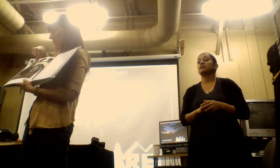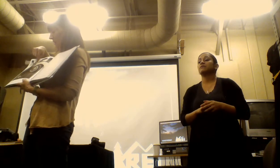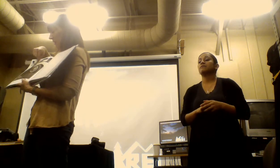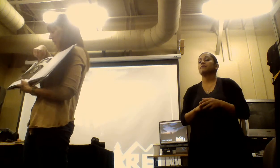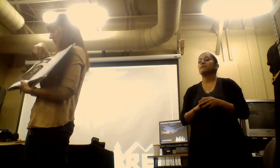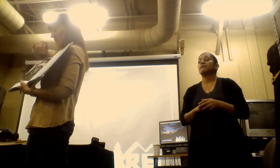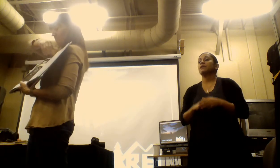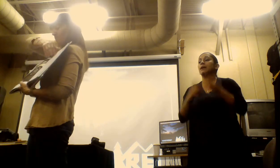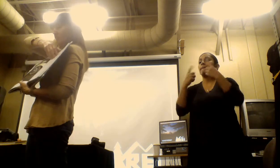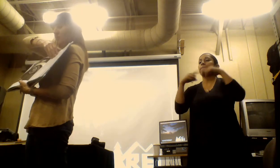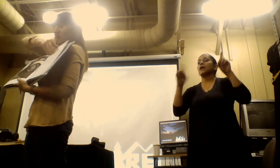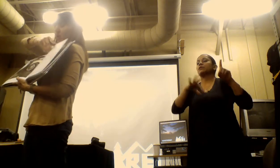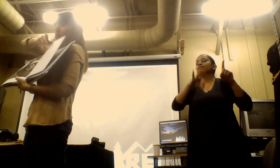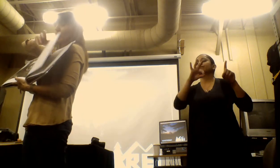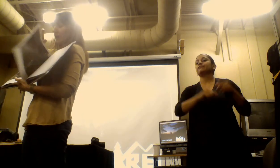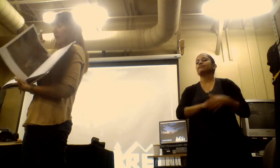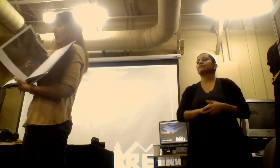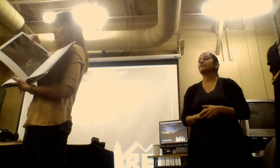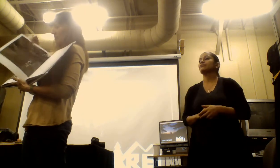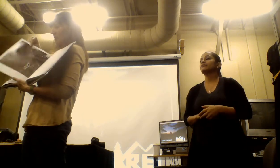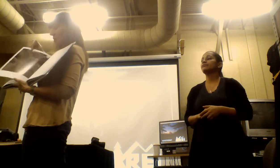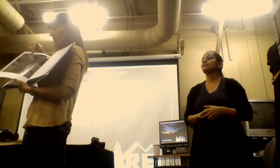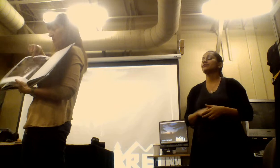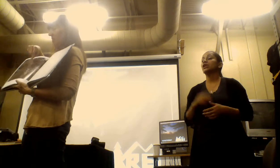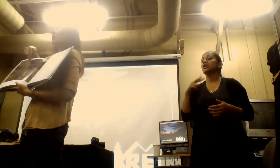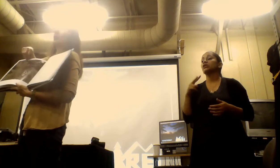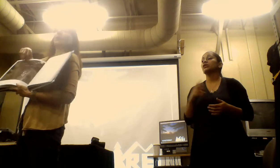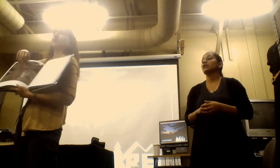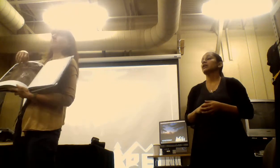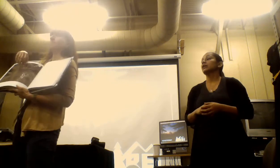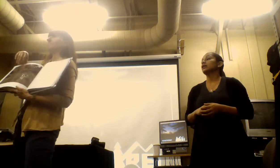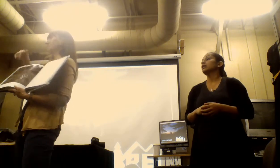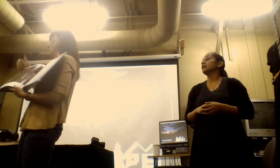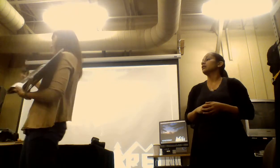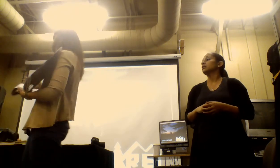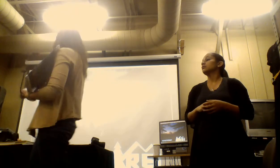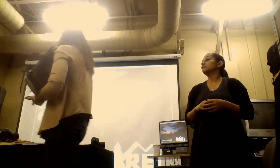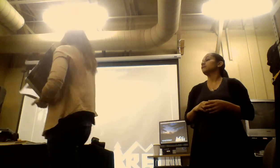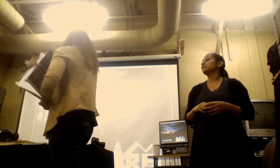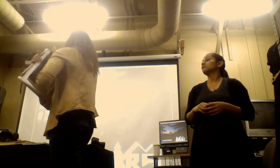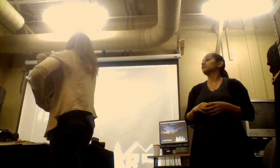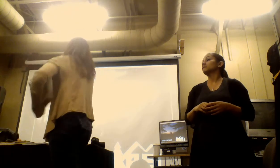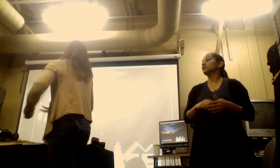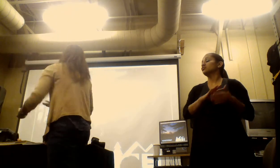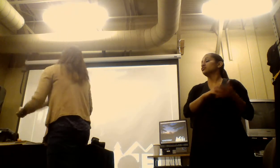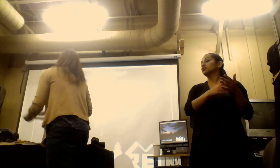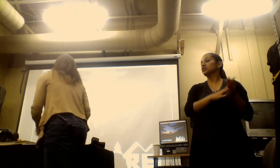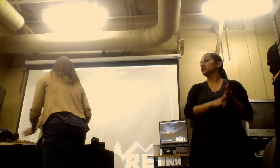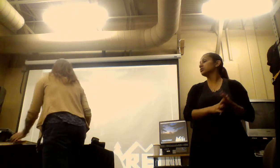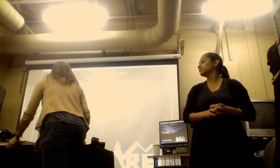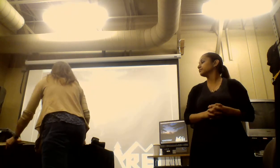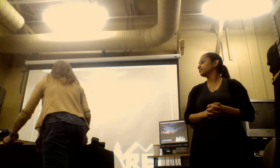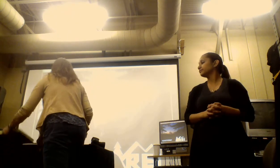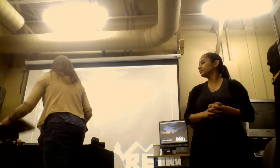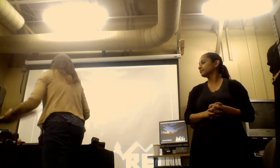chose. Looking at contact sheets, Magnum,